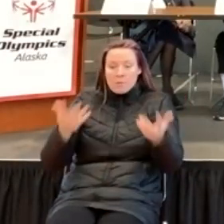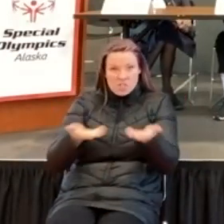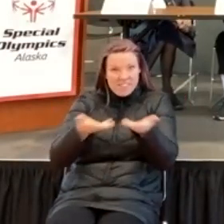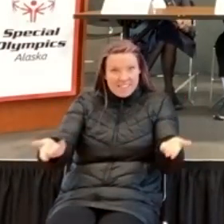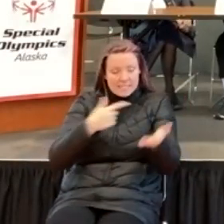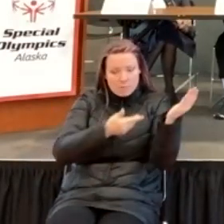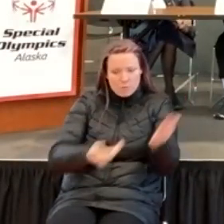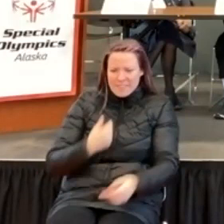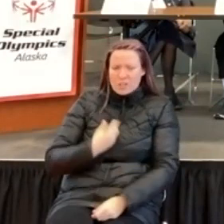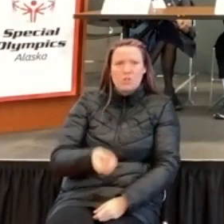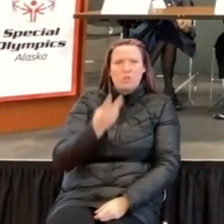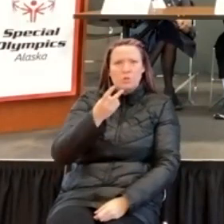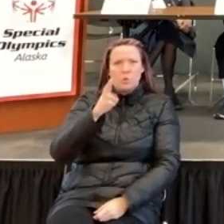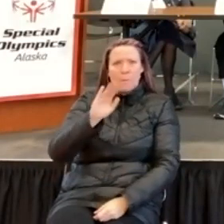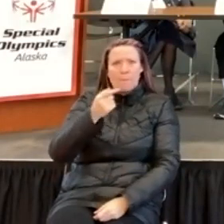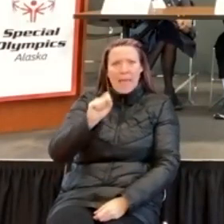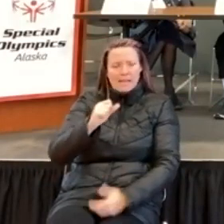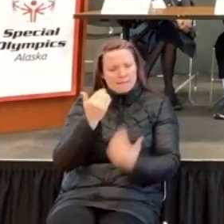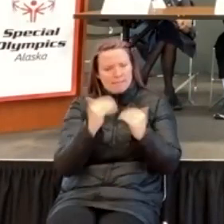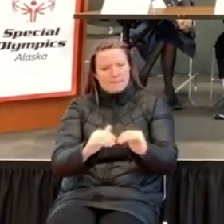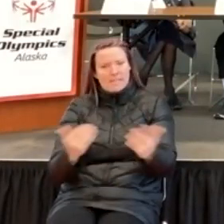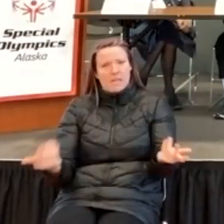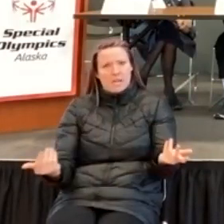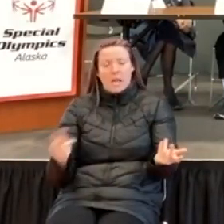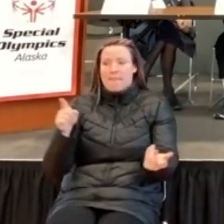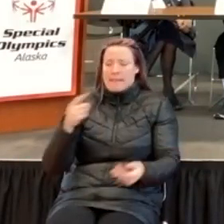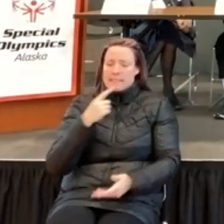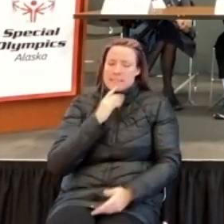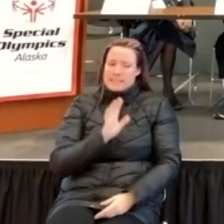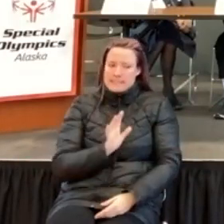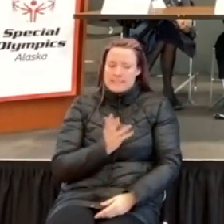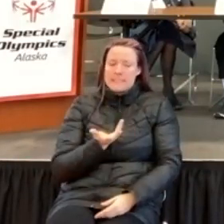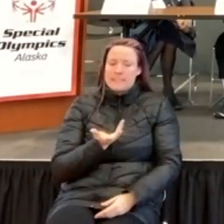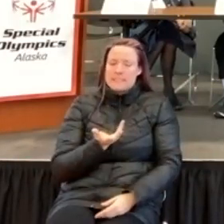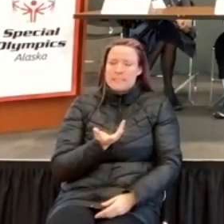limited. I think it's 2 bags. So, and they maintain the idea that, of